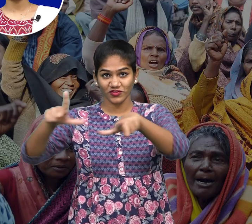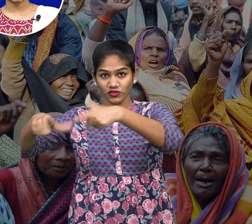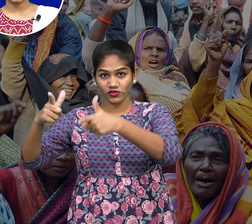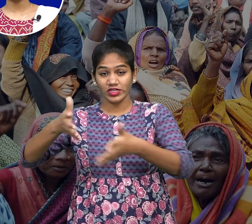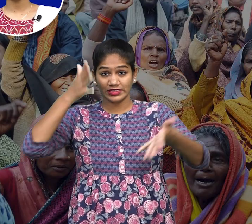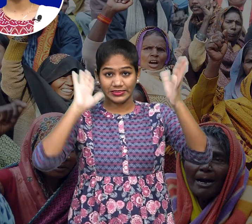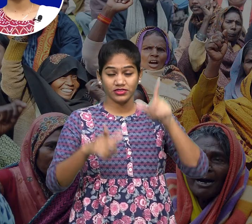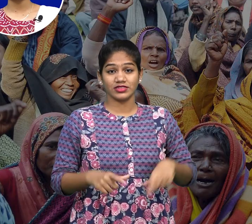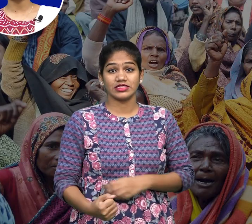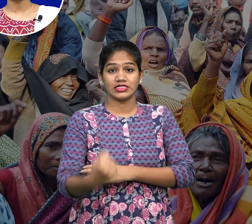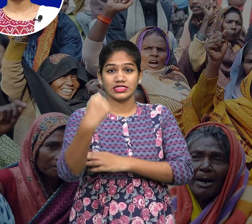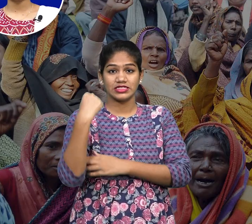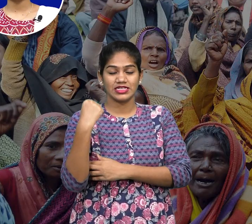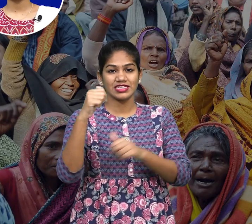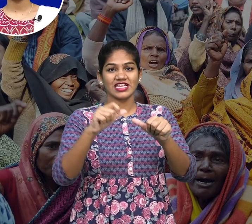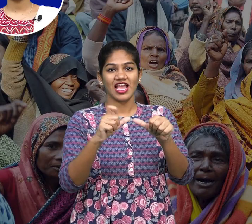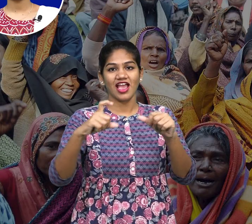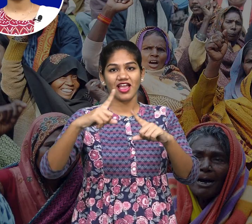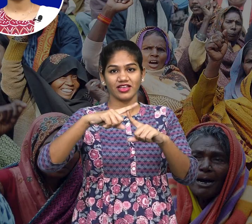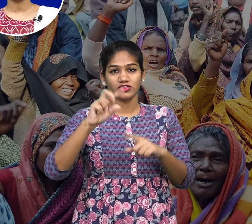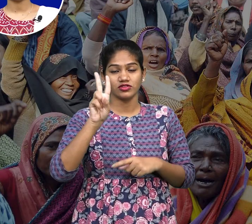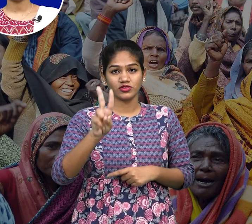Forest Rights Act 2006.